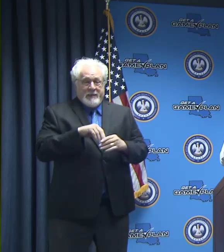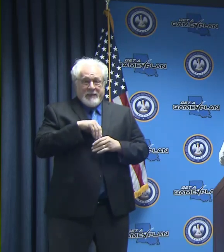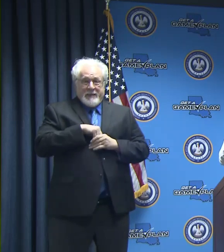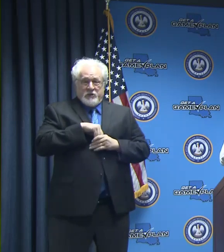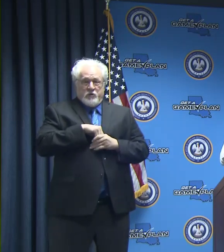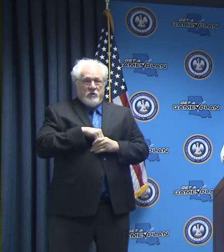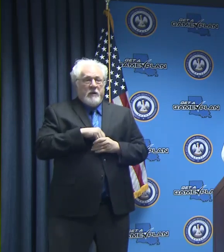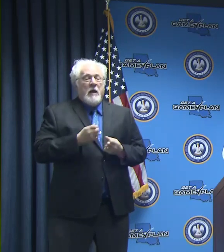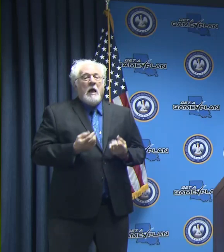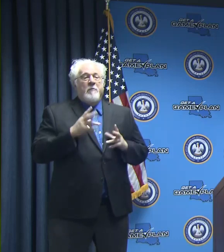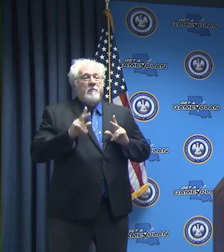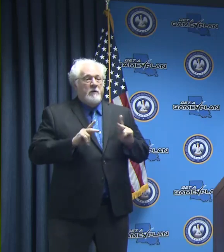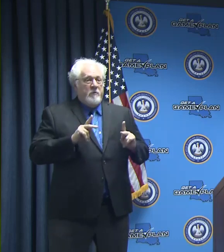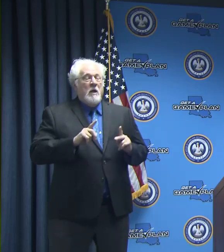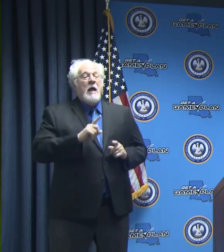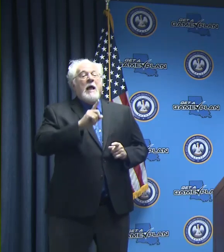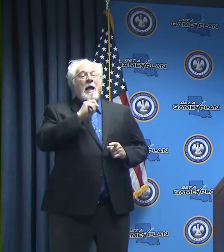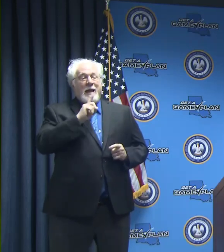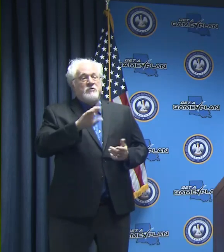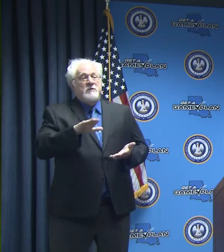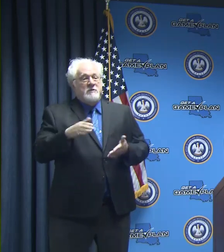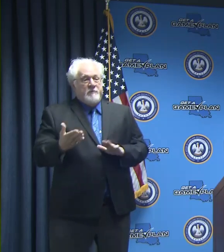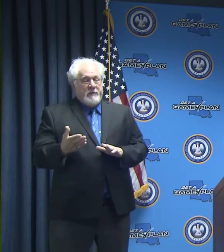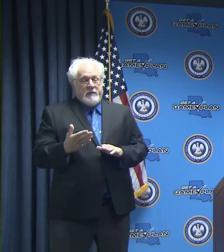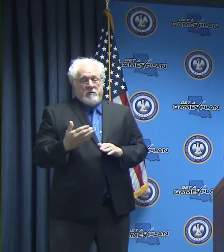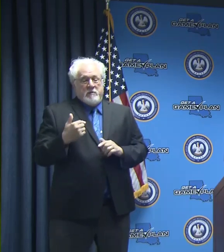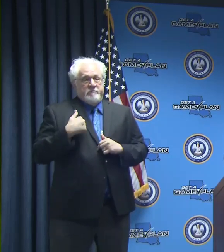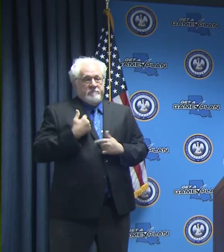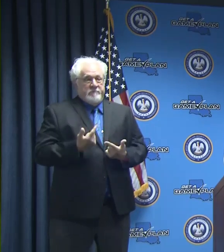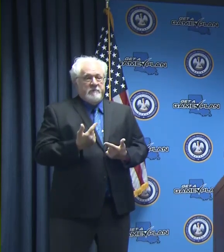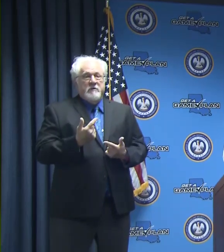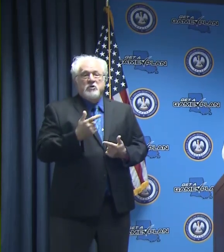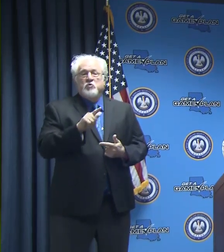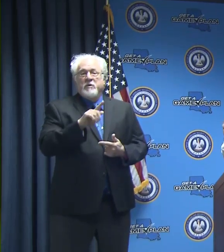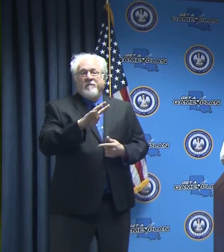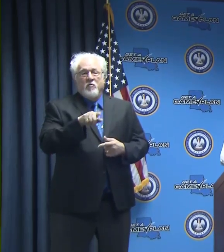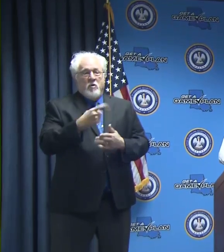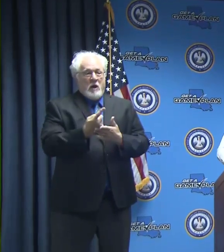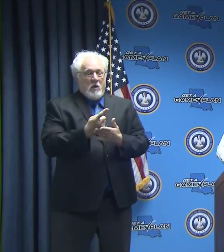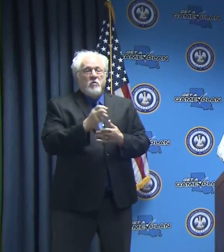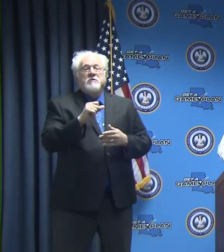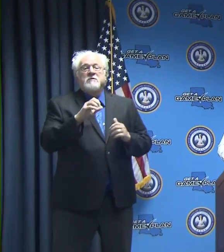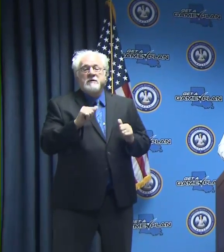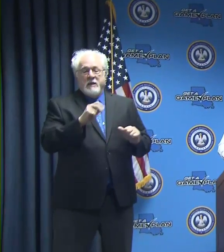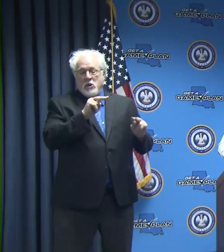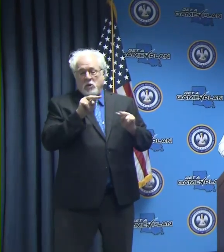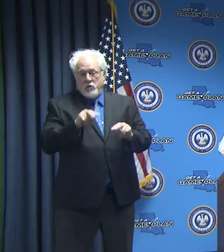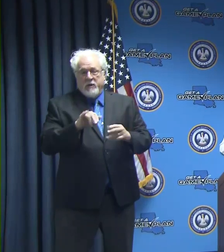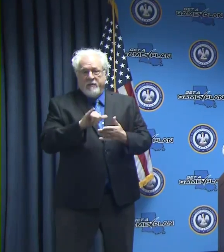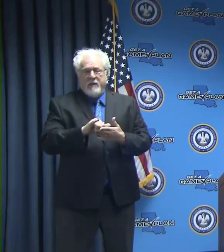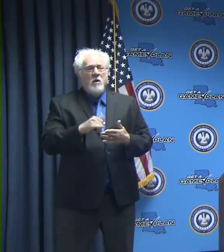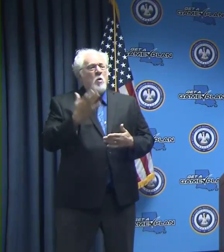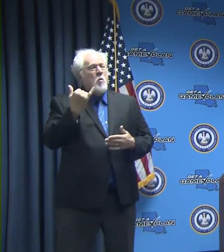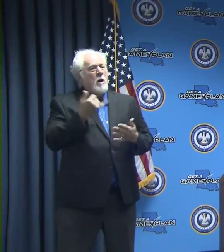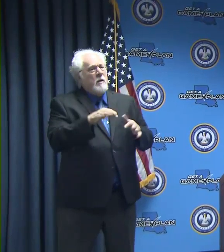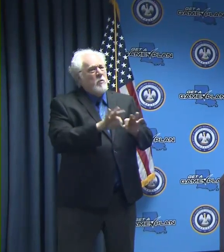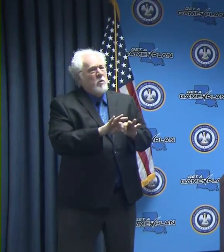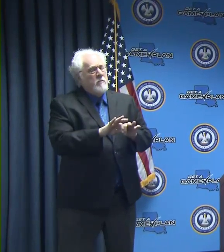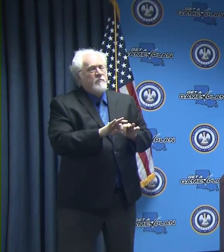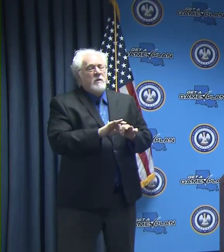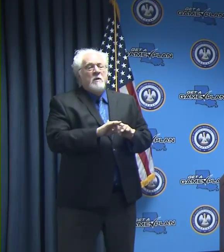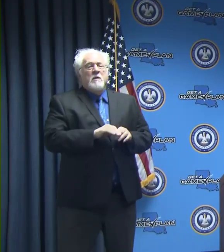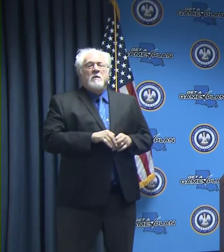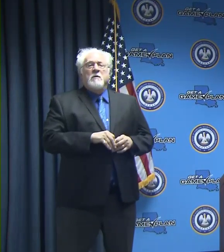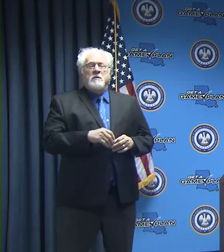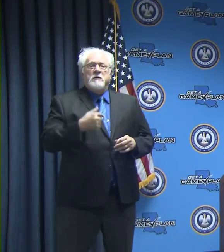internally, the number of people who actually expire over the previous 24 hours so that we can take a look at that. And the reason that's important